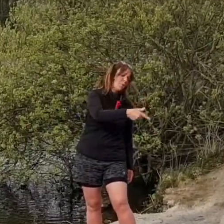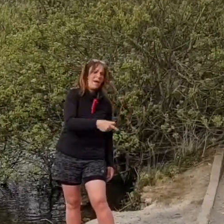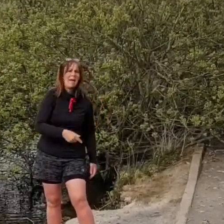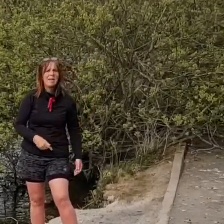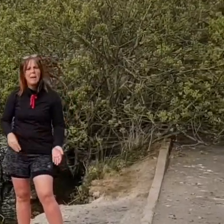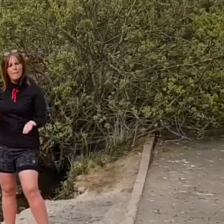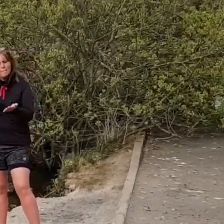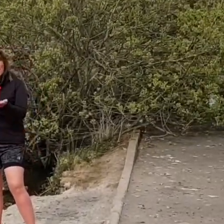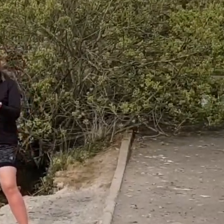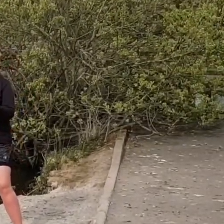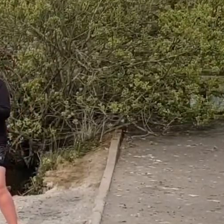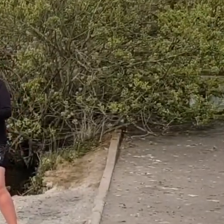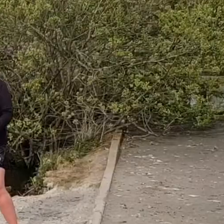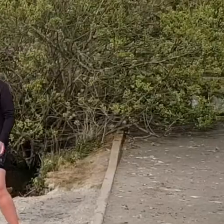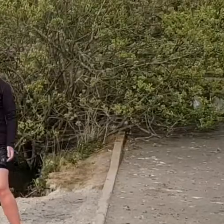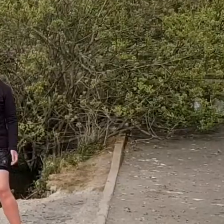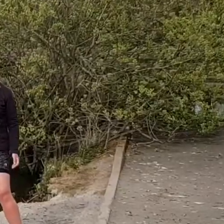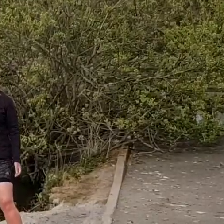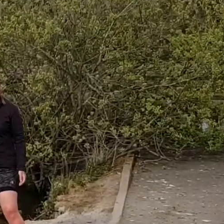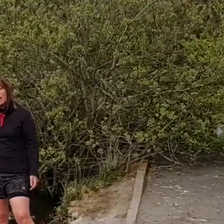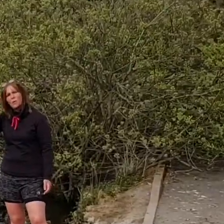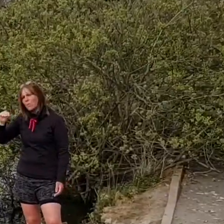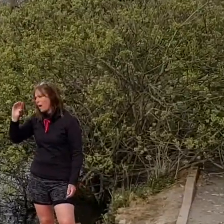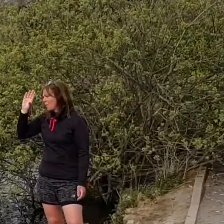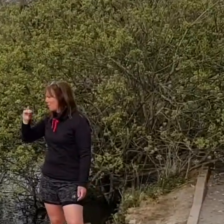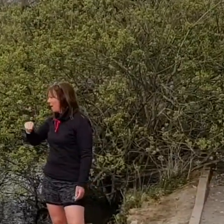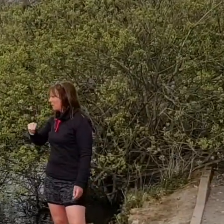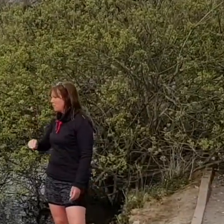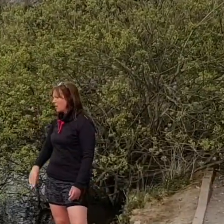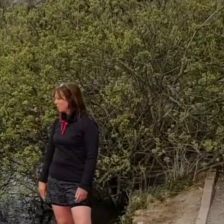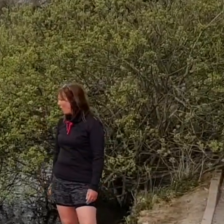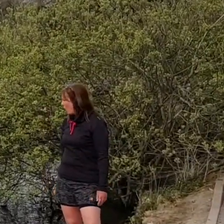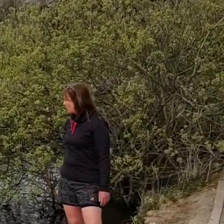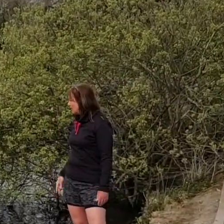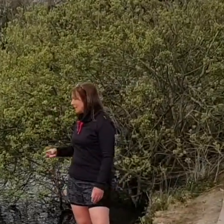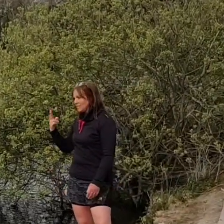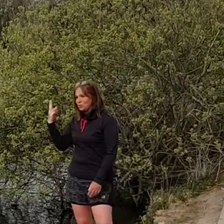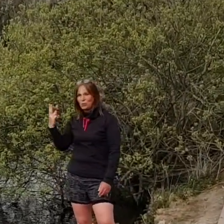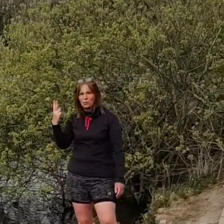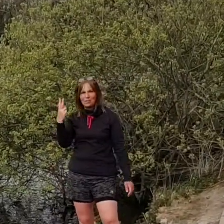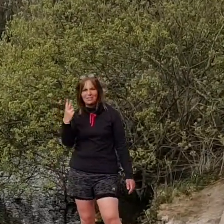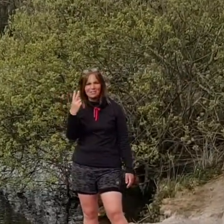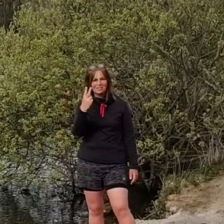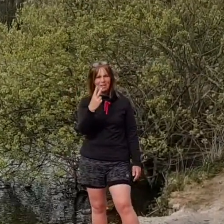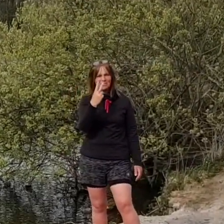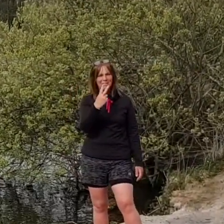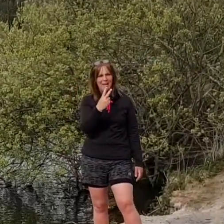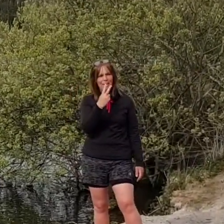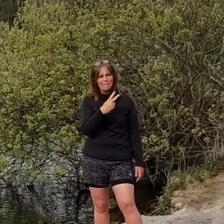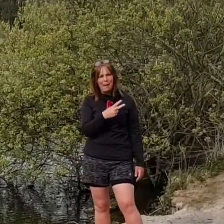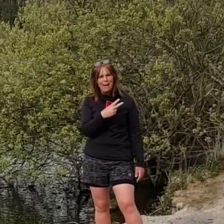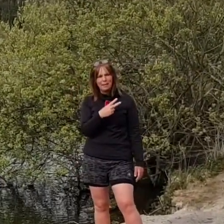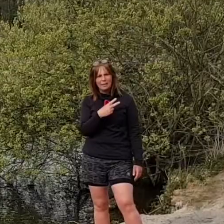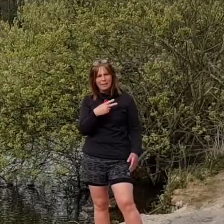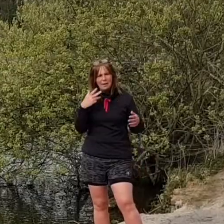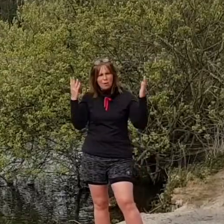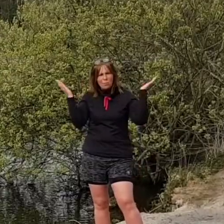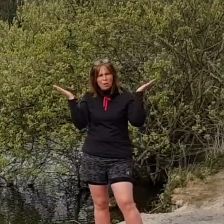away. Mummy duck says, quack, quack, quack, quack, but only 2 little ducks came back. Where have the